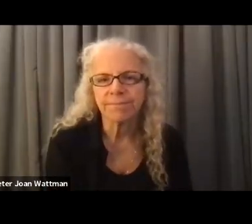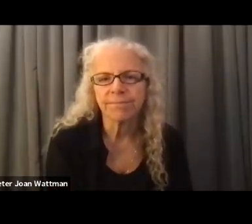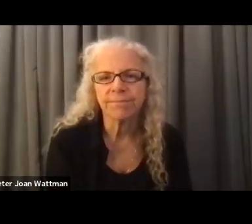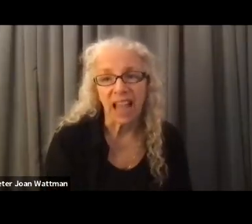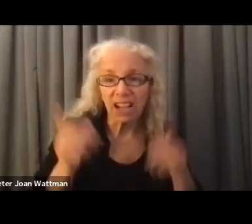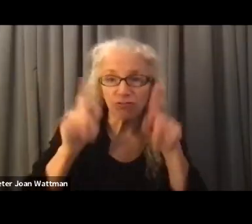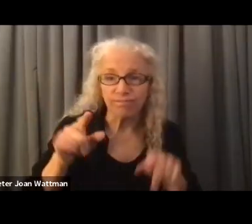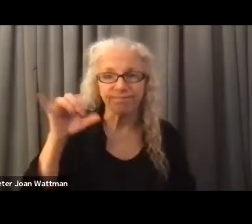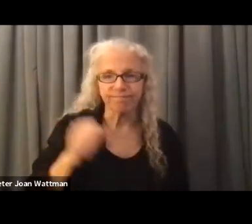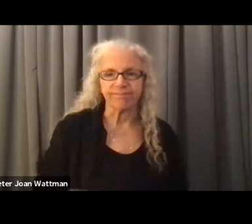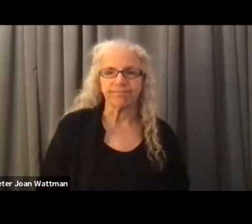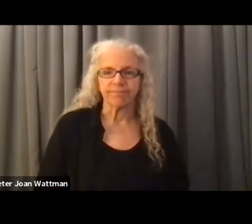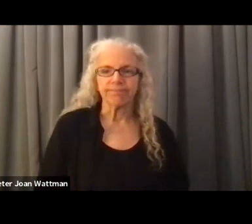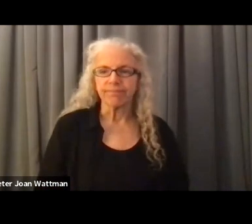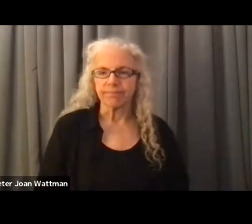would agree with you.